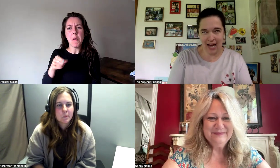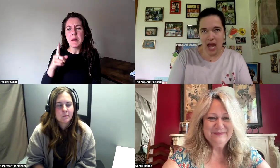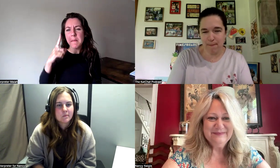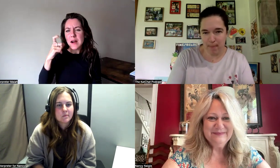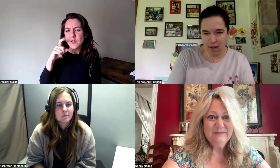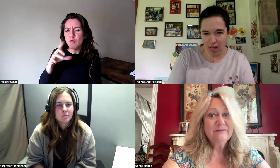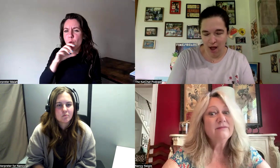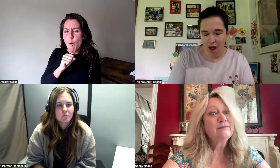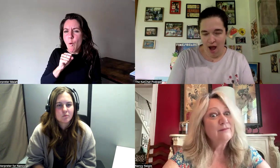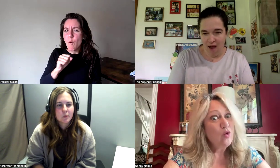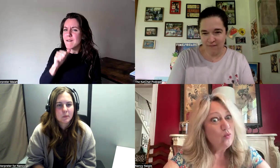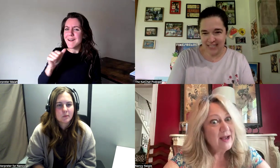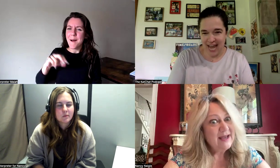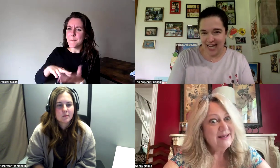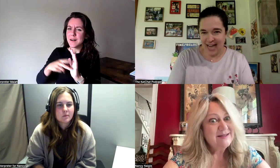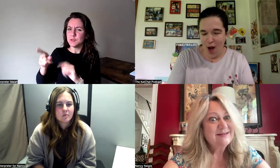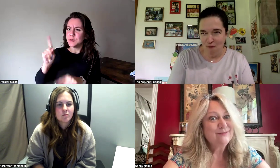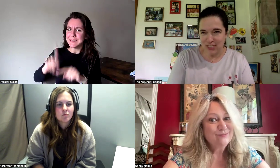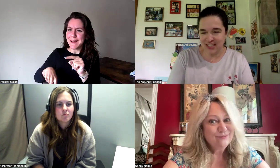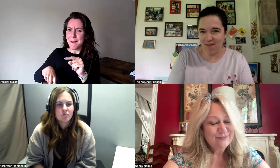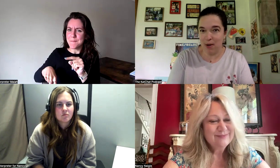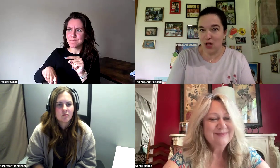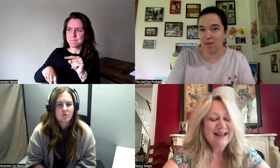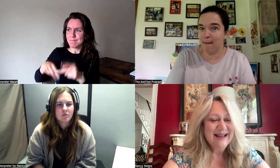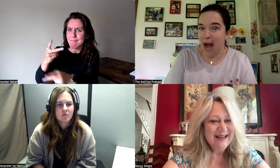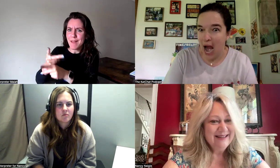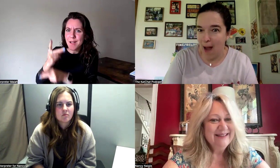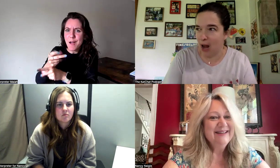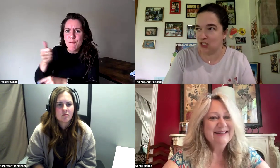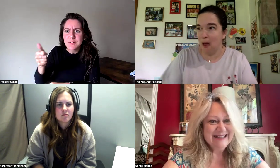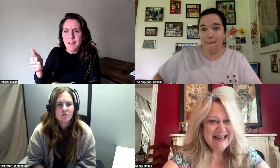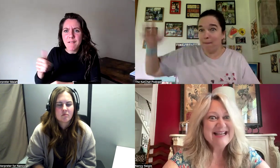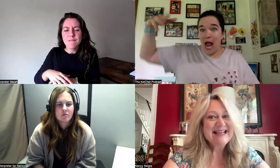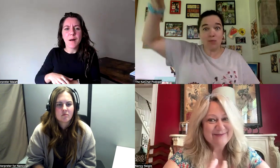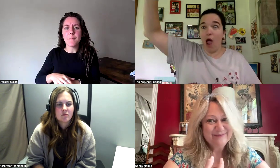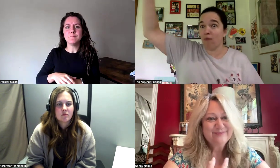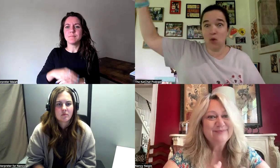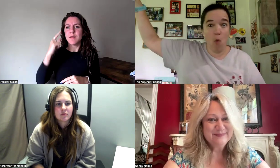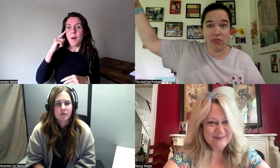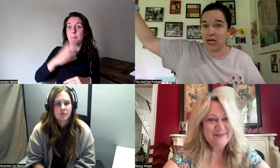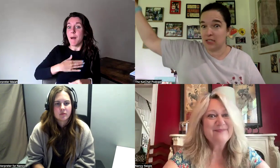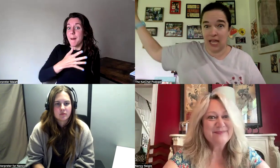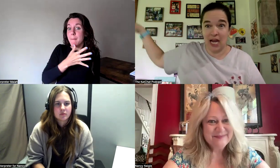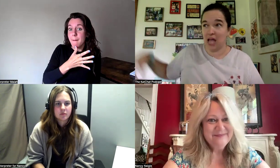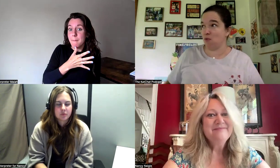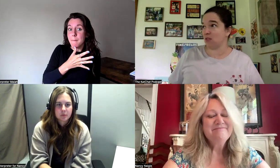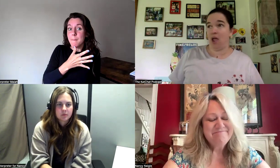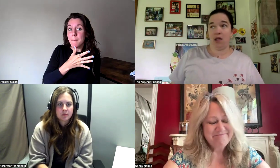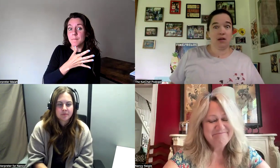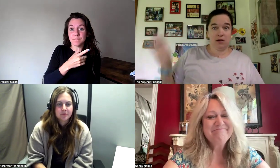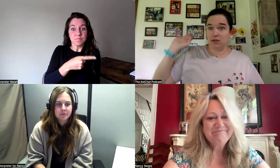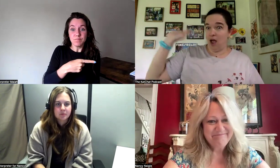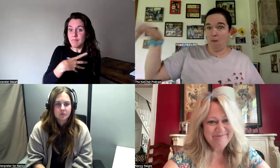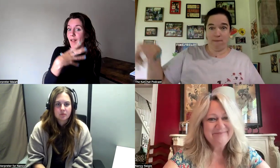she's not capable of taking care of herself. I mean, look at my mom. My mom's out doing these things. I was